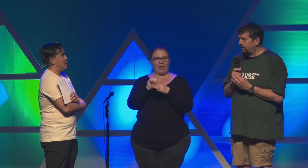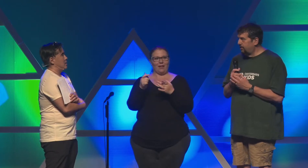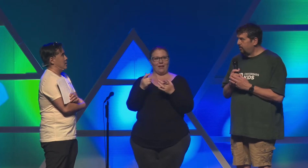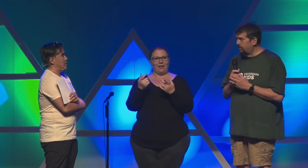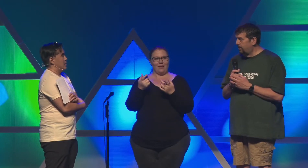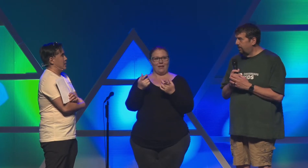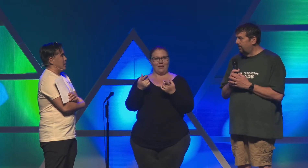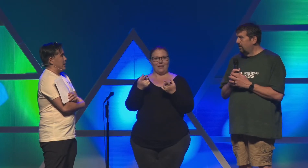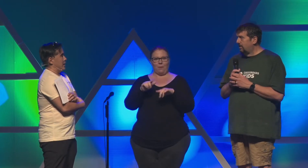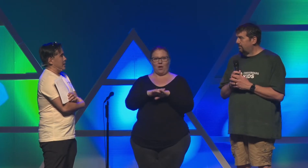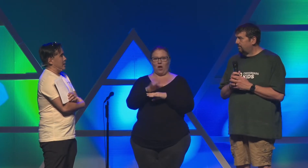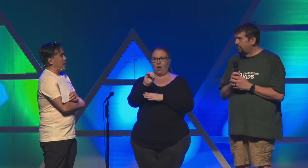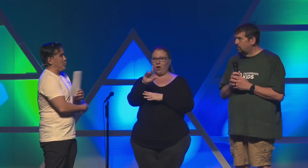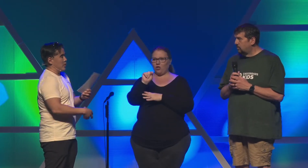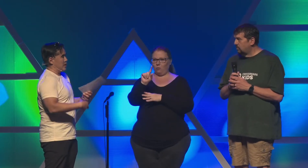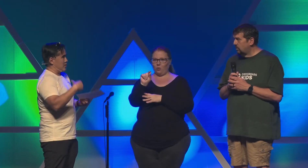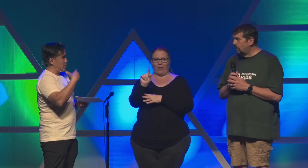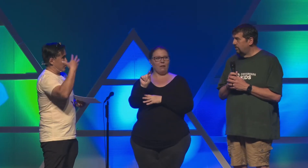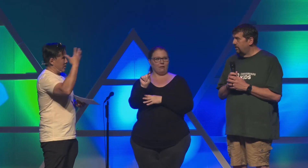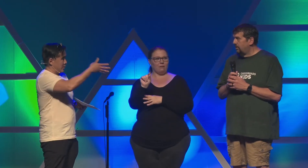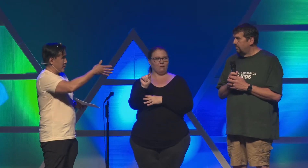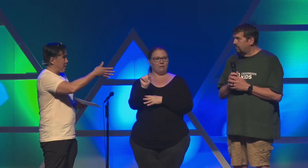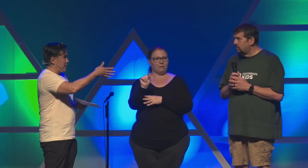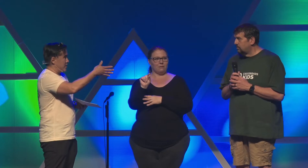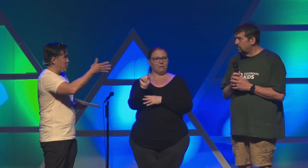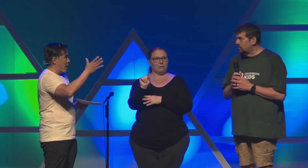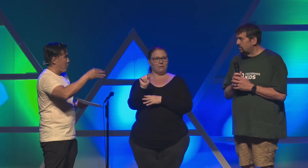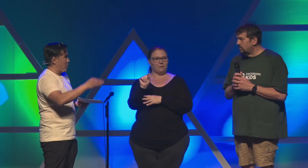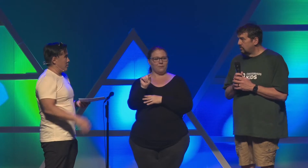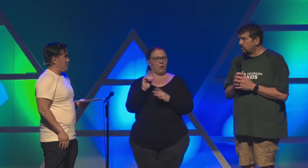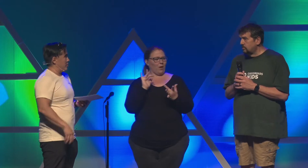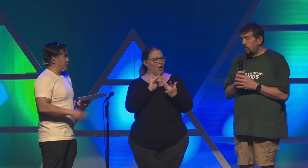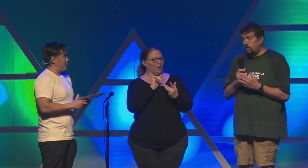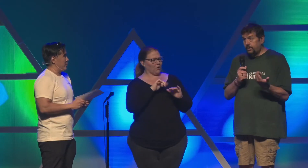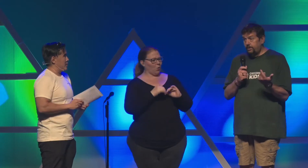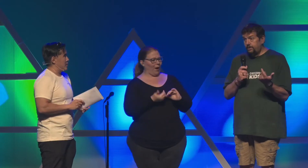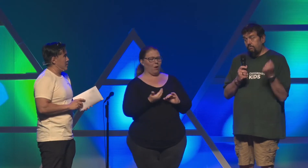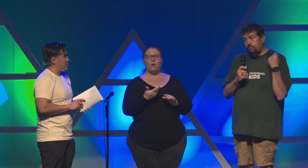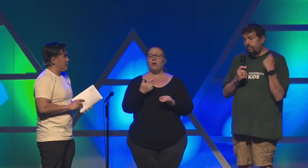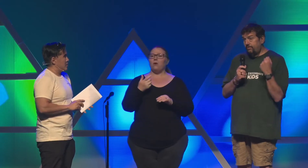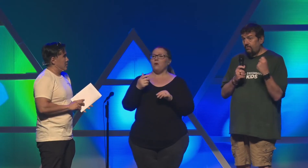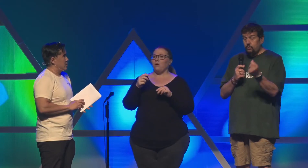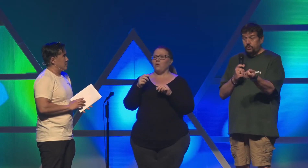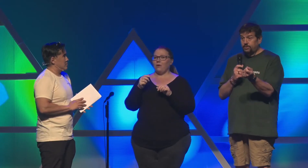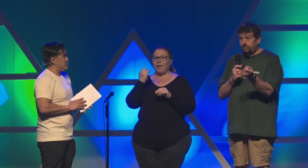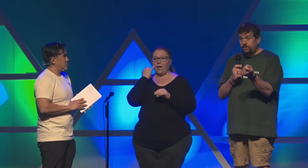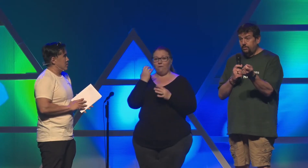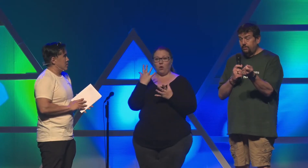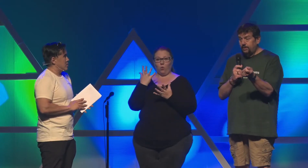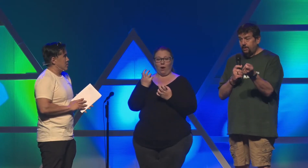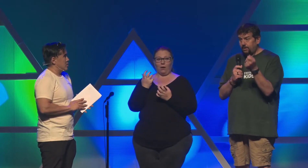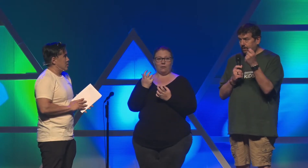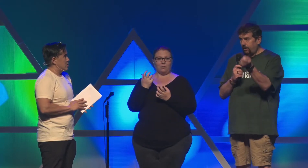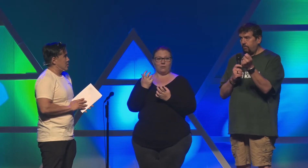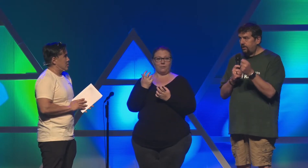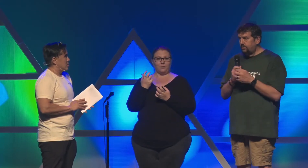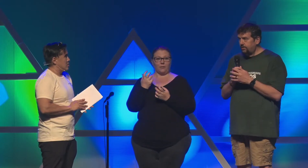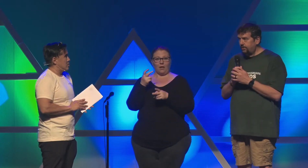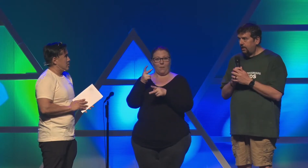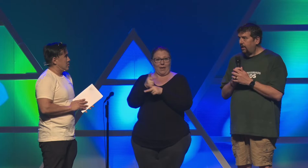on October 20th. And so they would contact you how? You can, if you want to be a